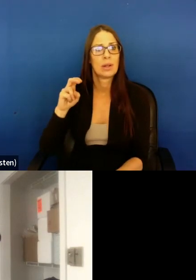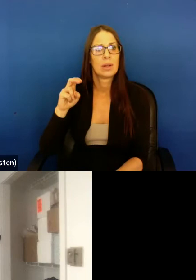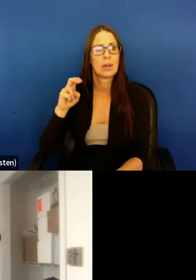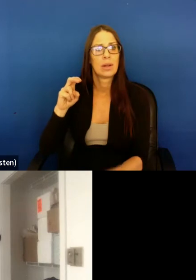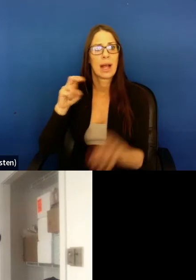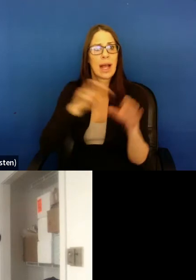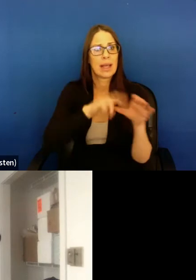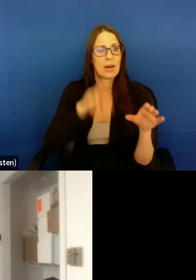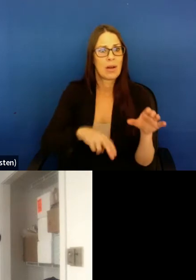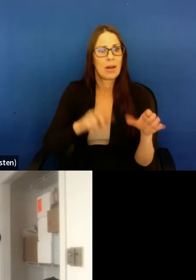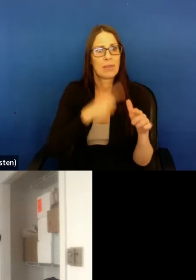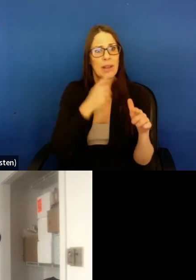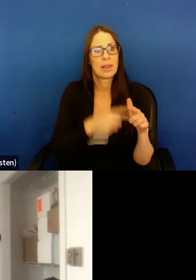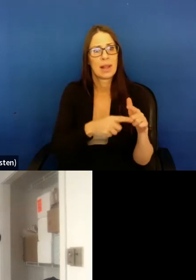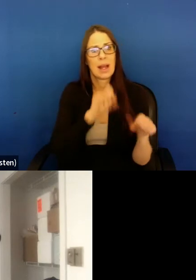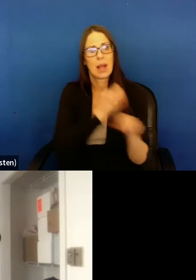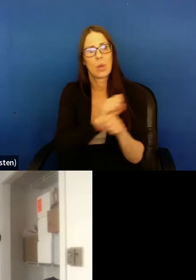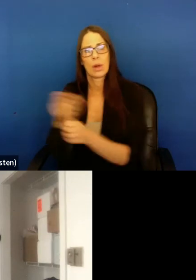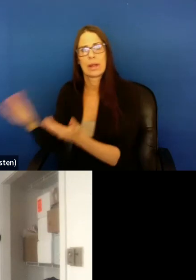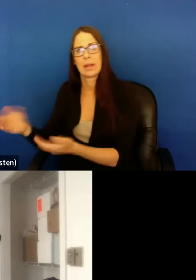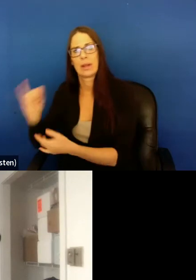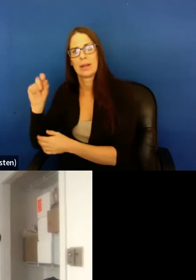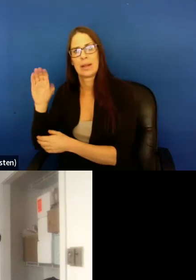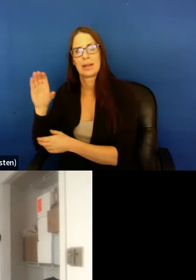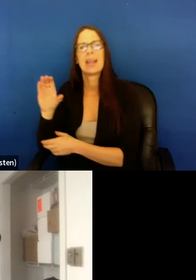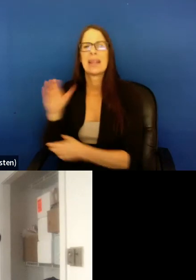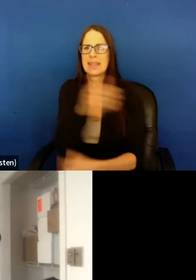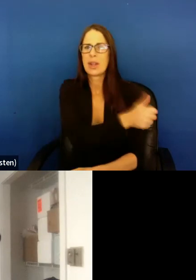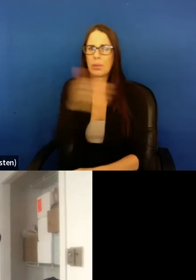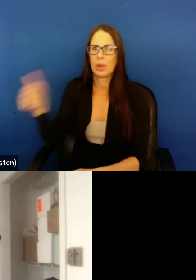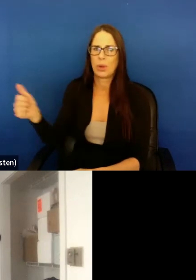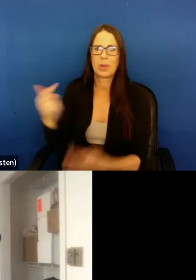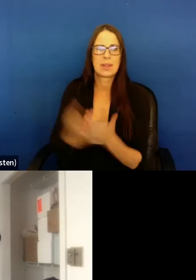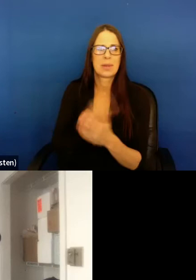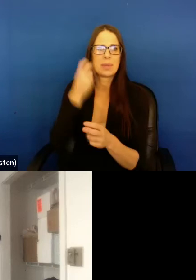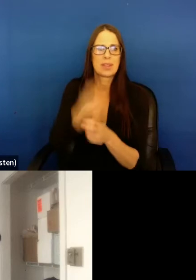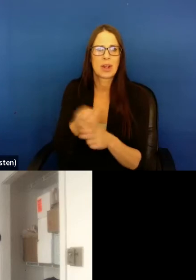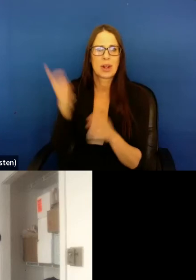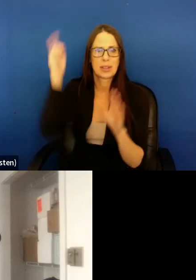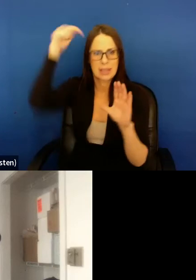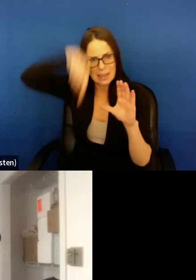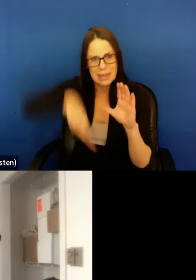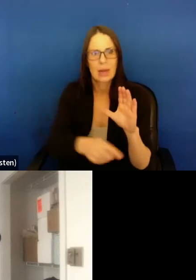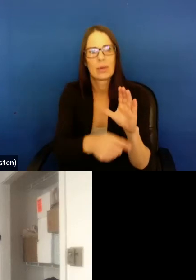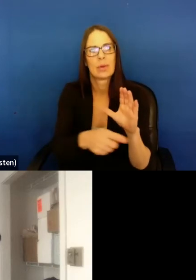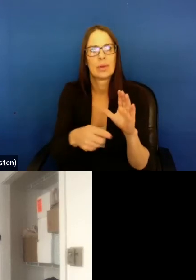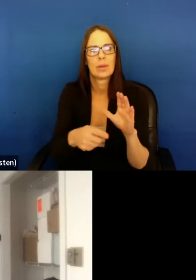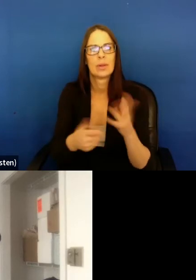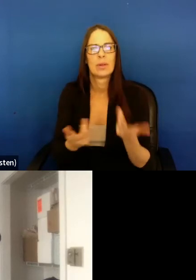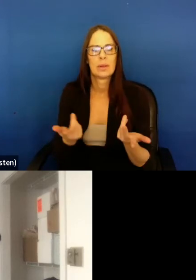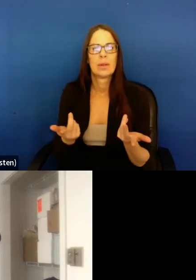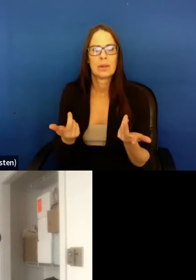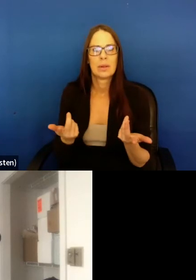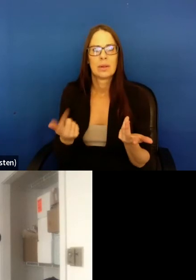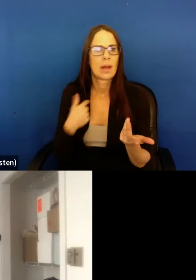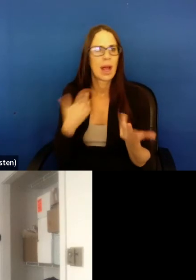it's a bit of a commute across, and it can be hard to get down into the tunnels as soon as I would like. But basically, I just